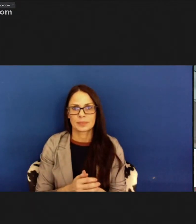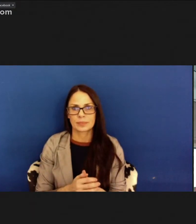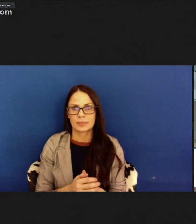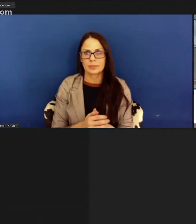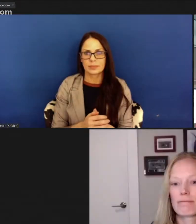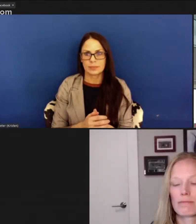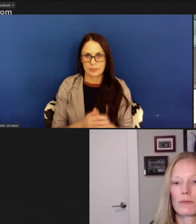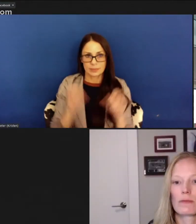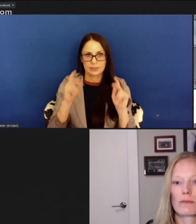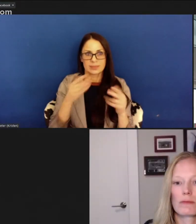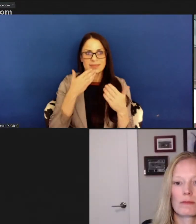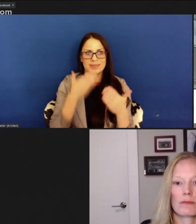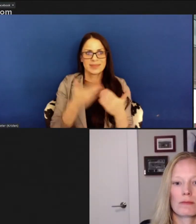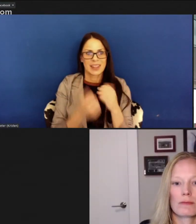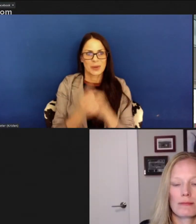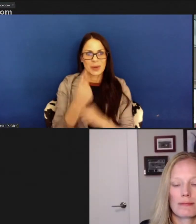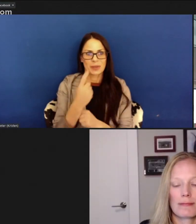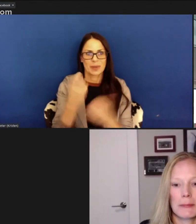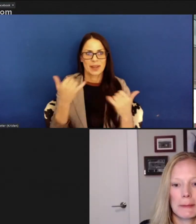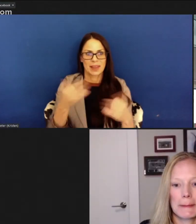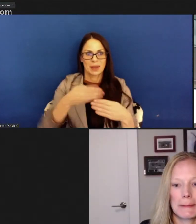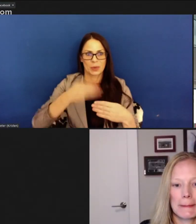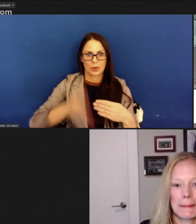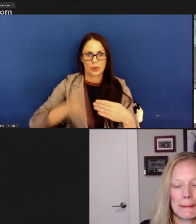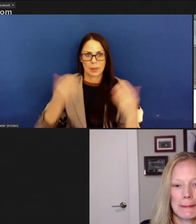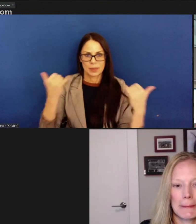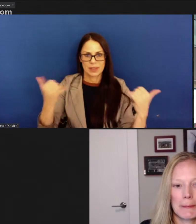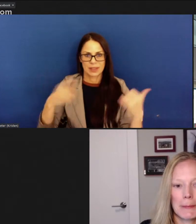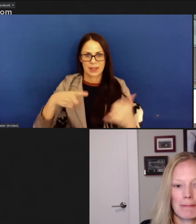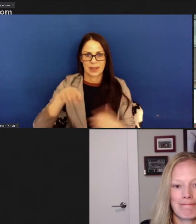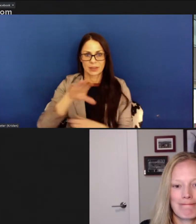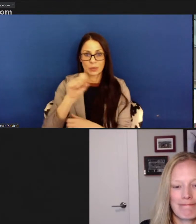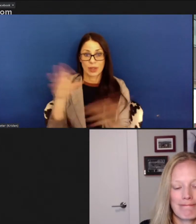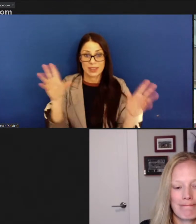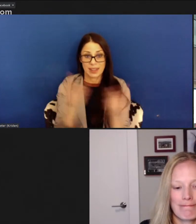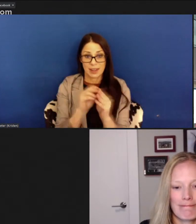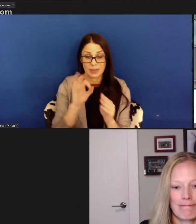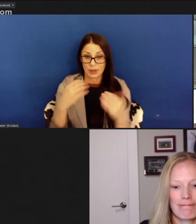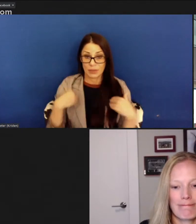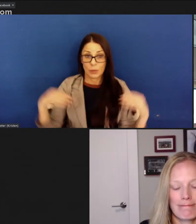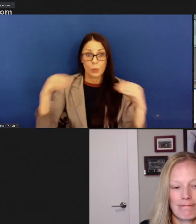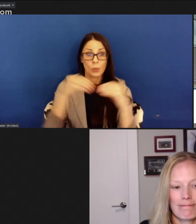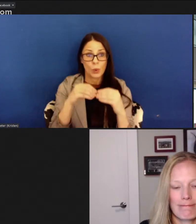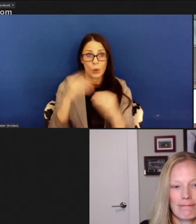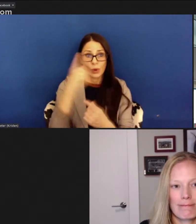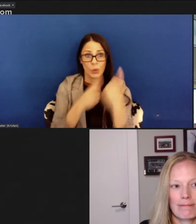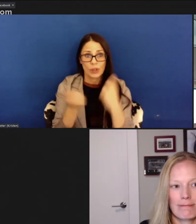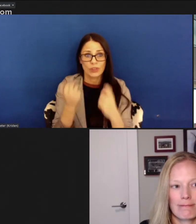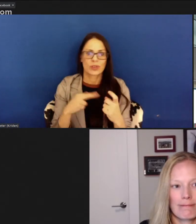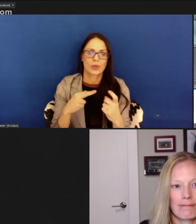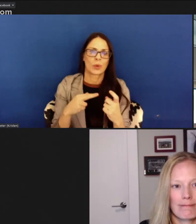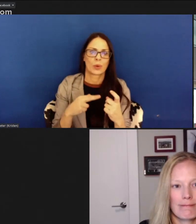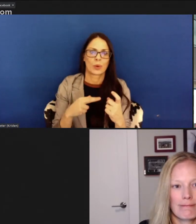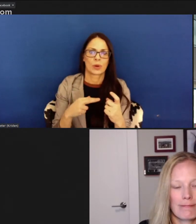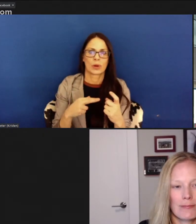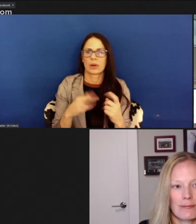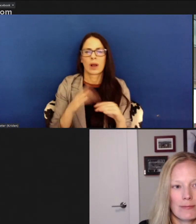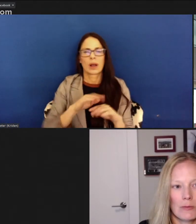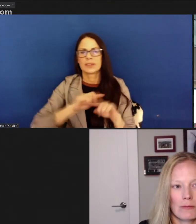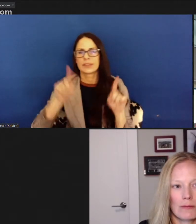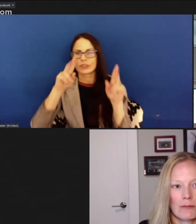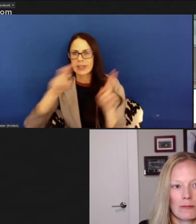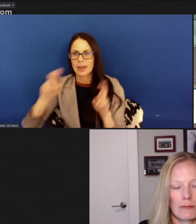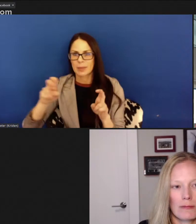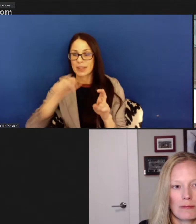All right, thank you, everyone. That will wrap up today's press conference. If you have any additional questions or anything on topics that we were not able to cover this